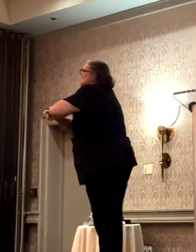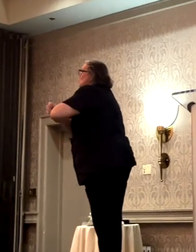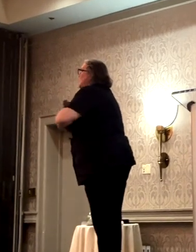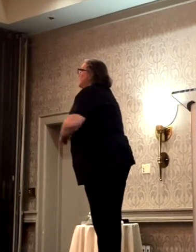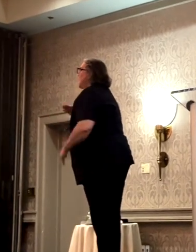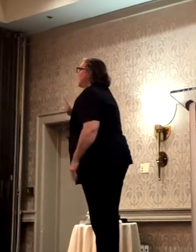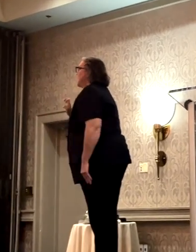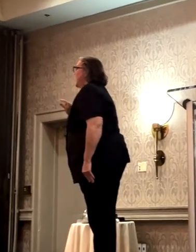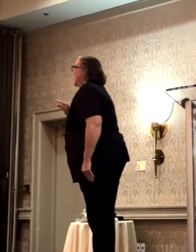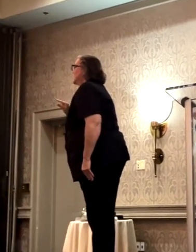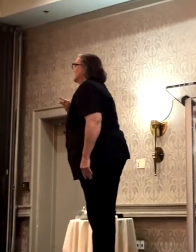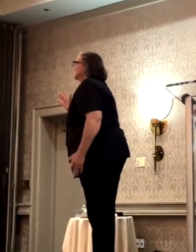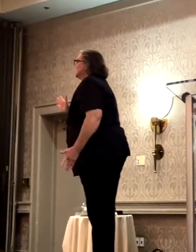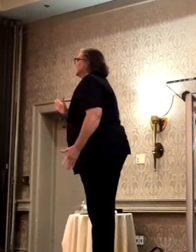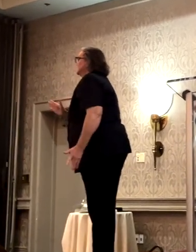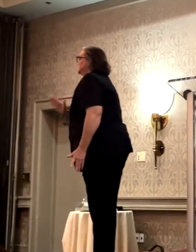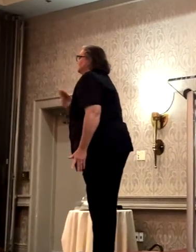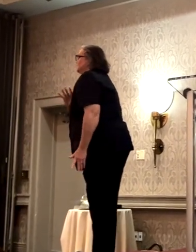it was a wonderful